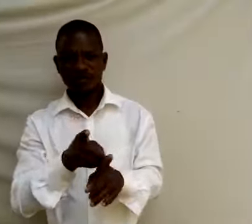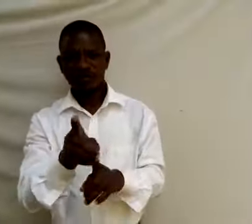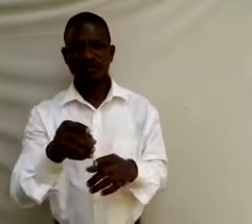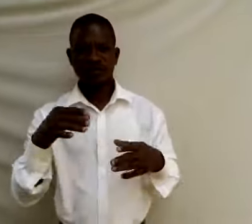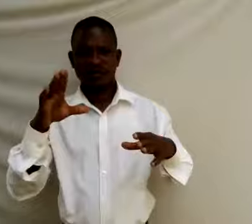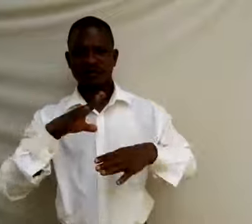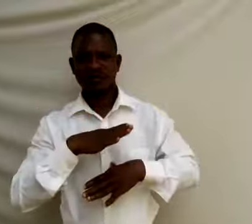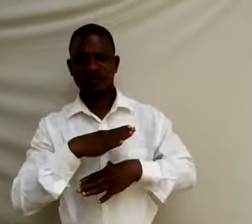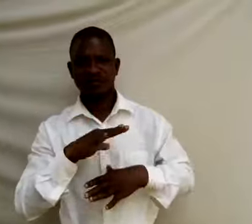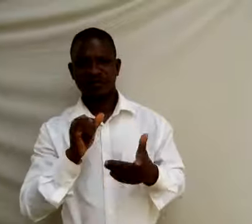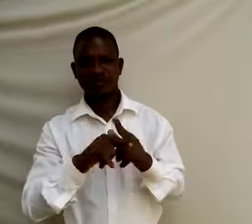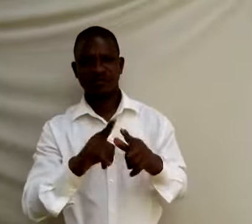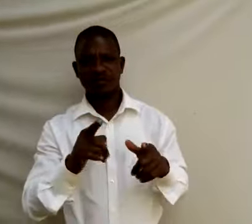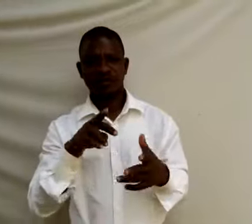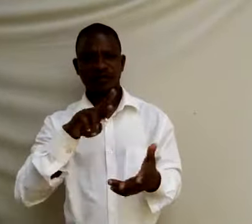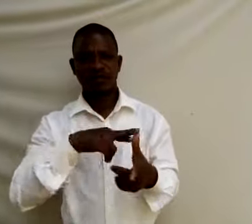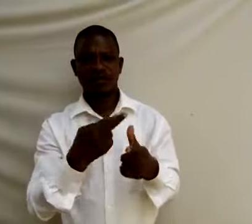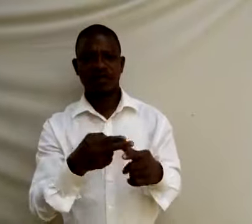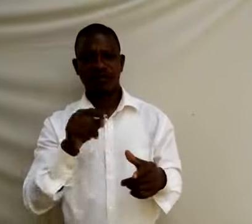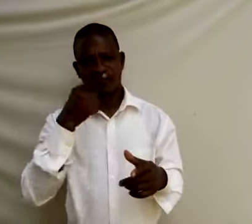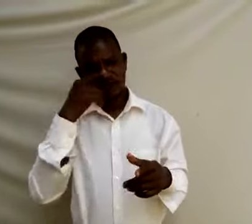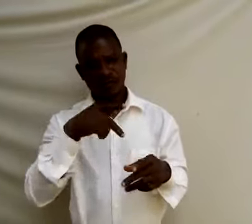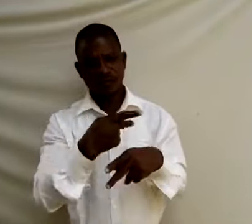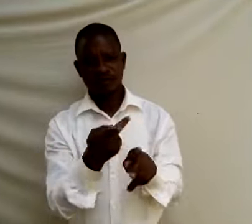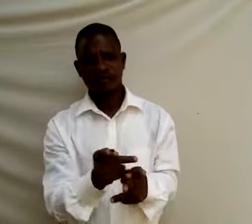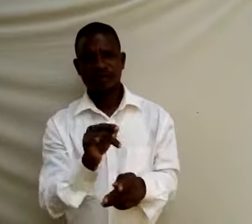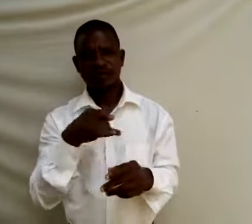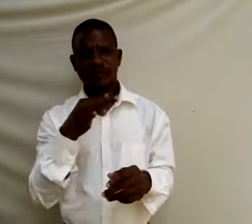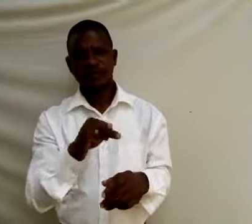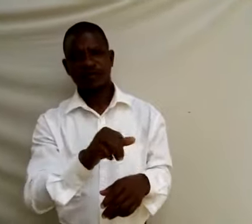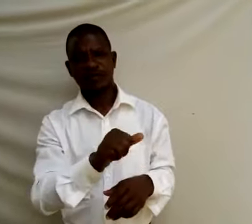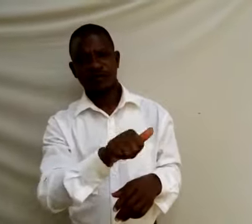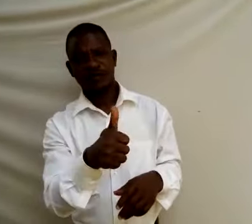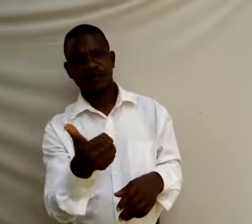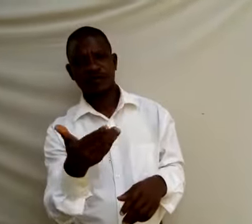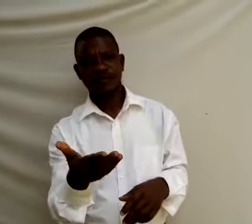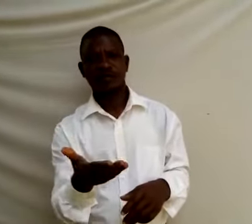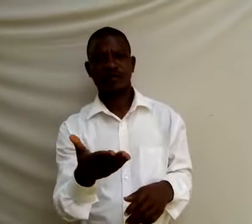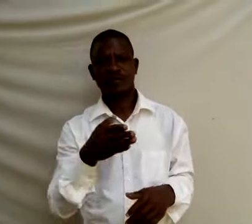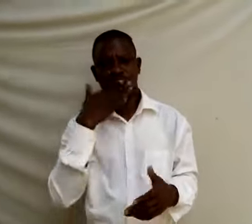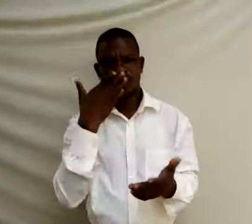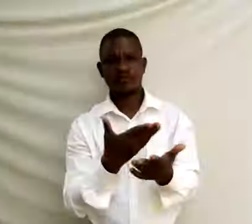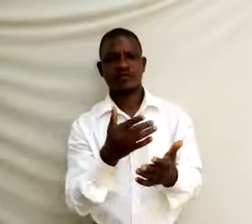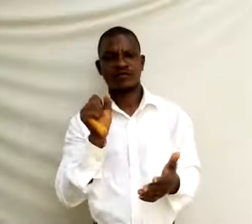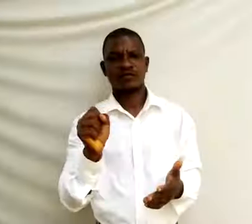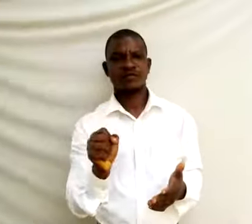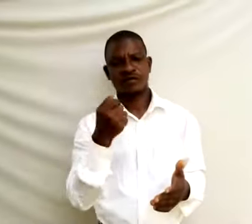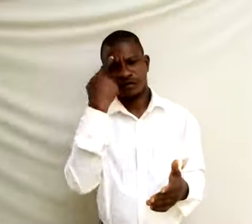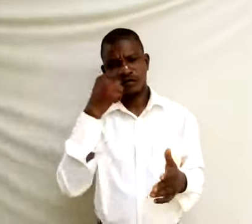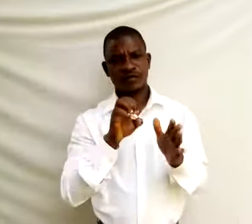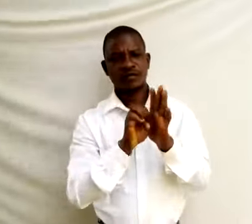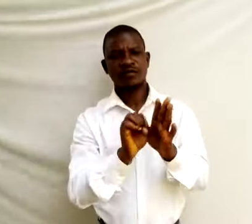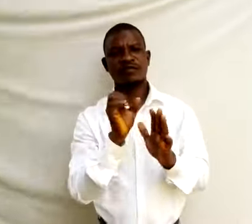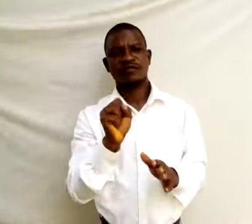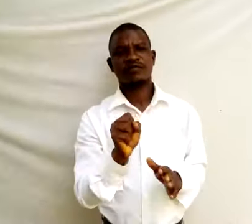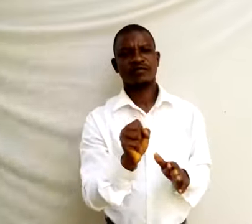satisfaction, but rather for the production of other goods. For example, the